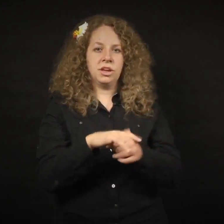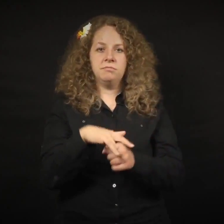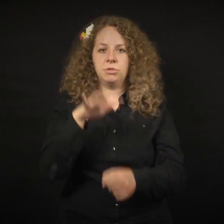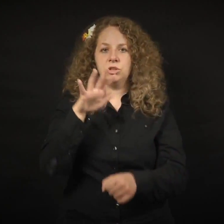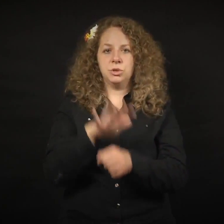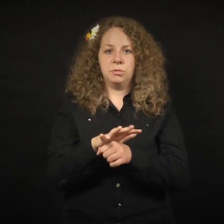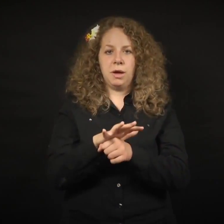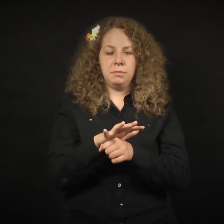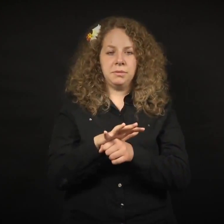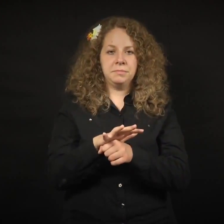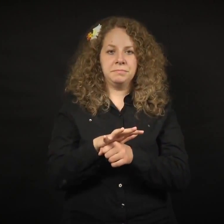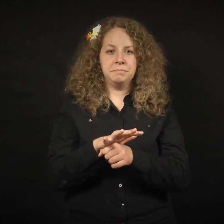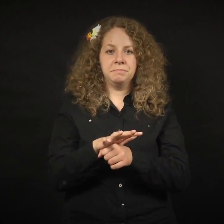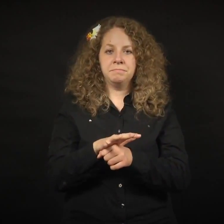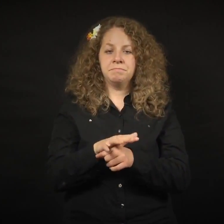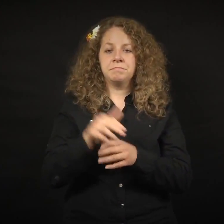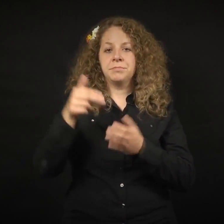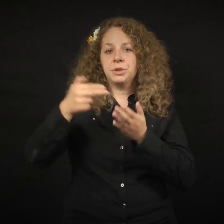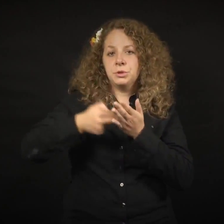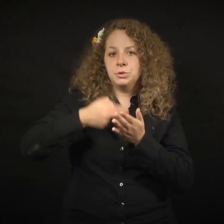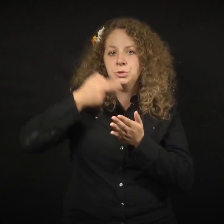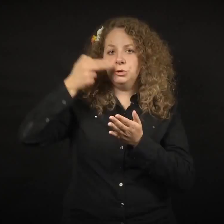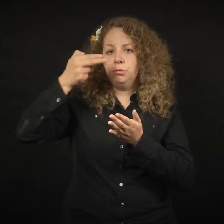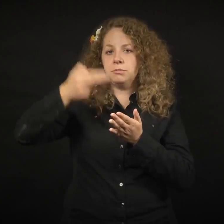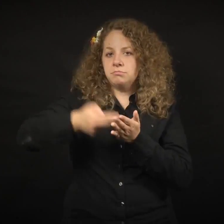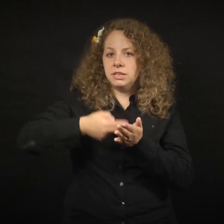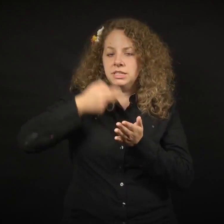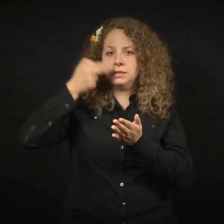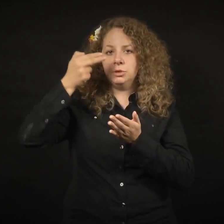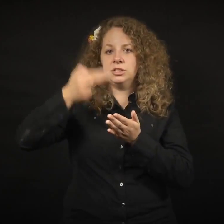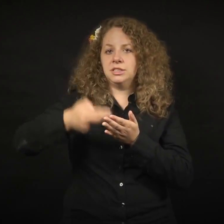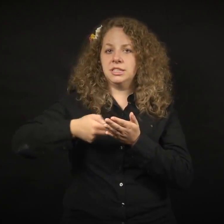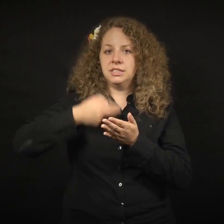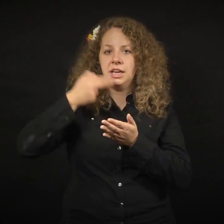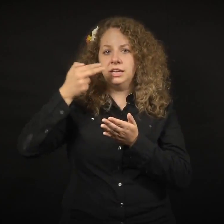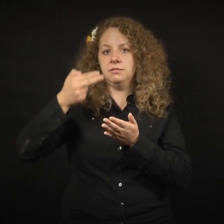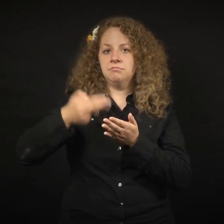Soda or soda pop. Soup is similar to the sign